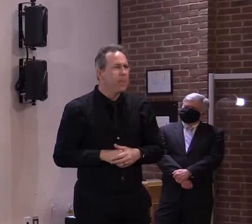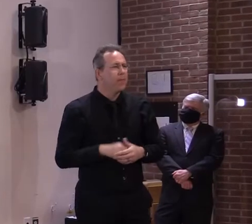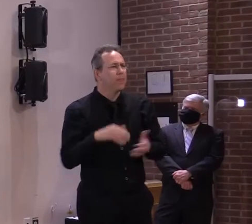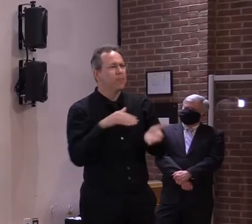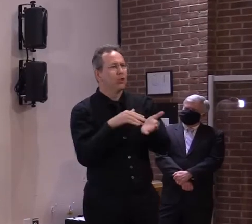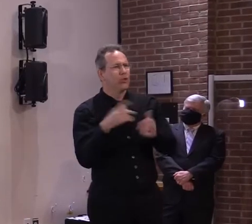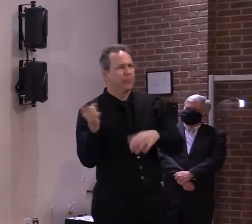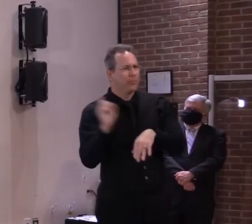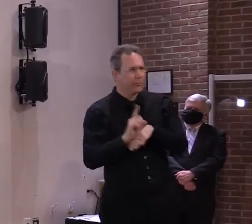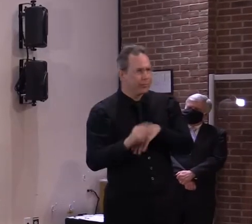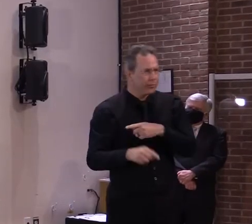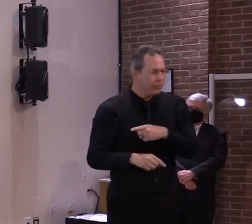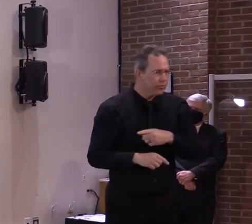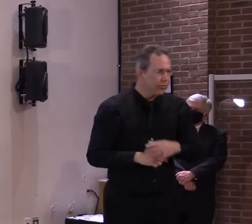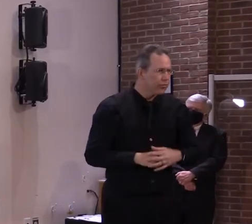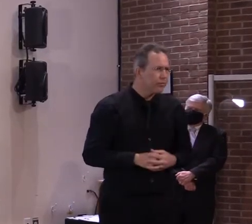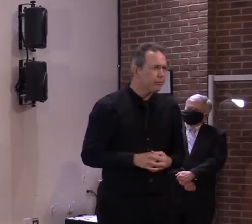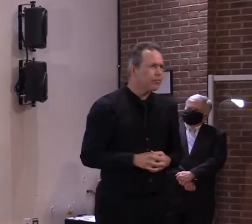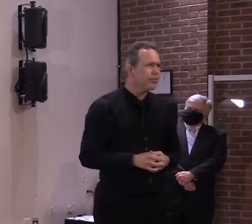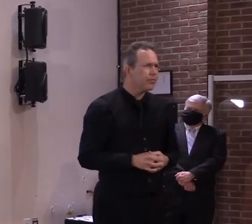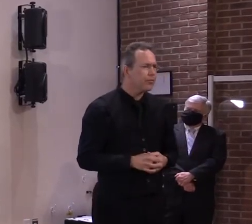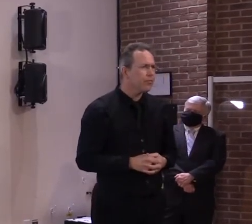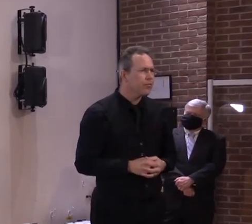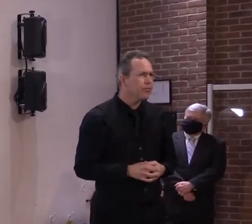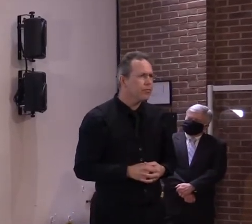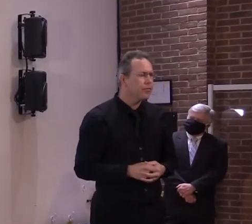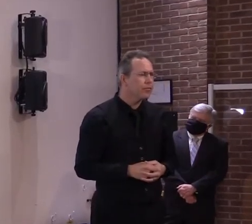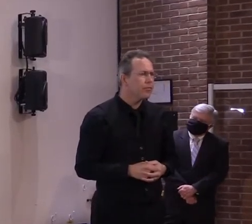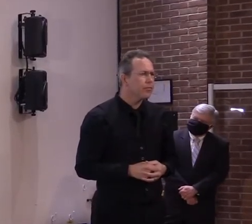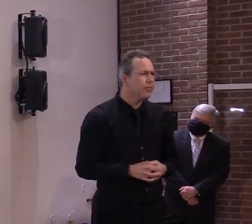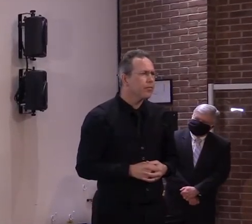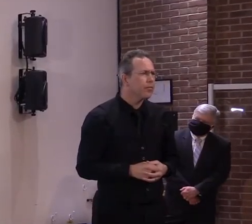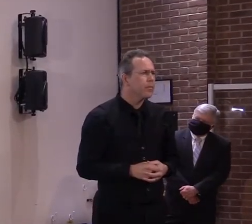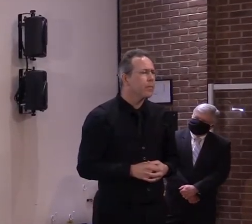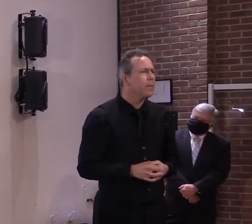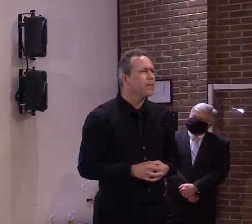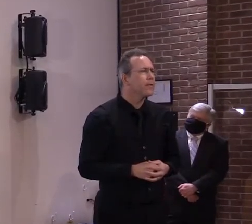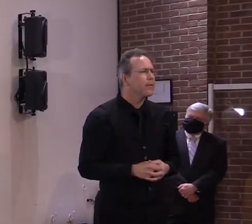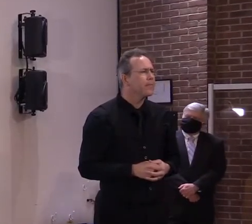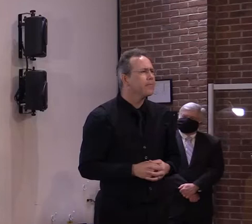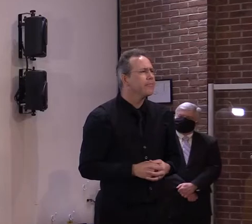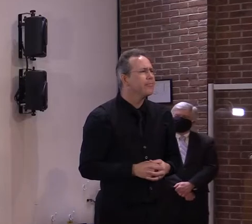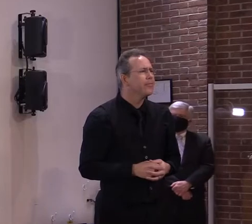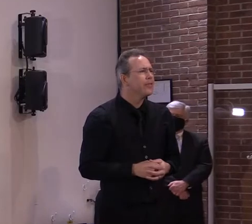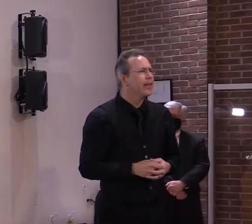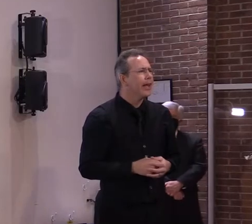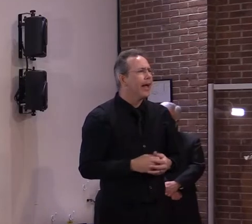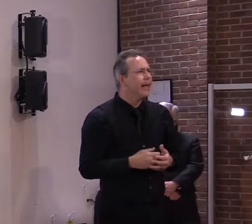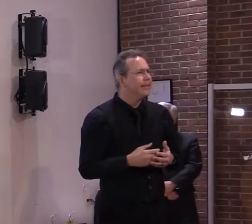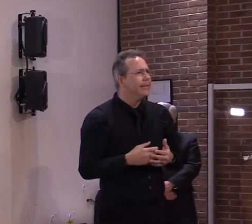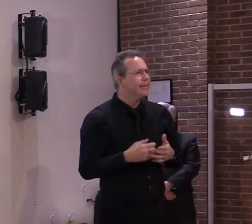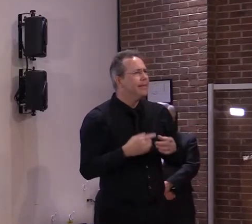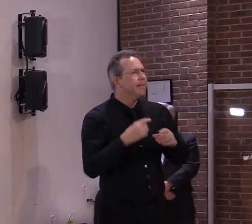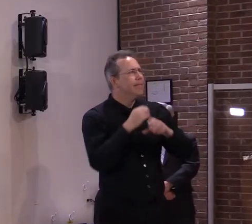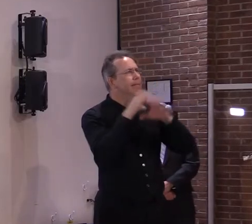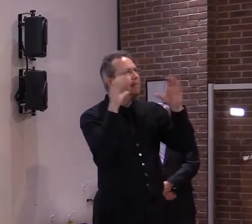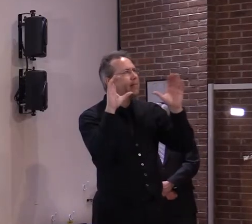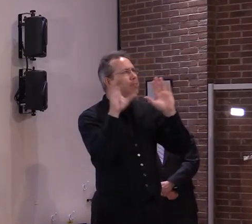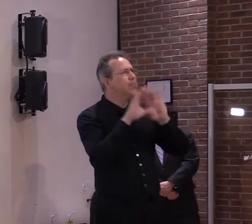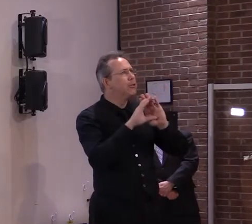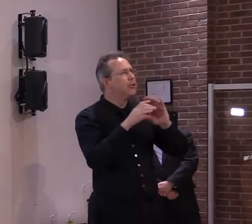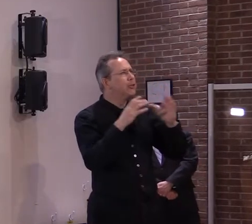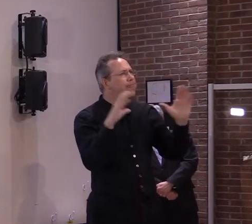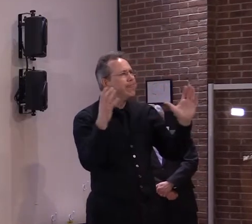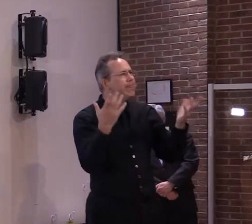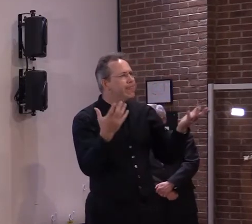Yes, Kat, I'd rather not look at it as an acceptable number of cases. I'd like to look at it as a rate of increase in growth of